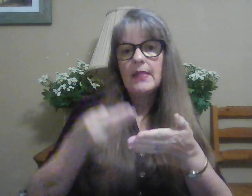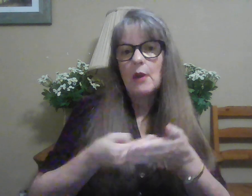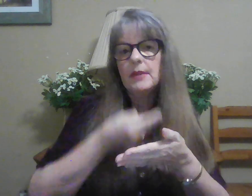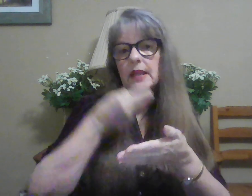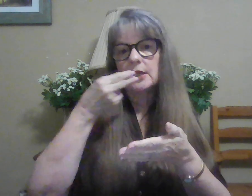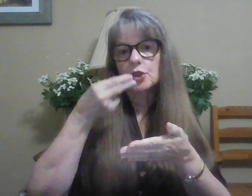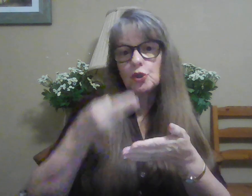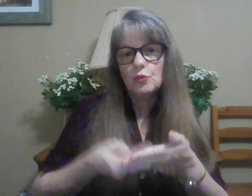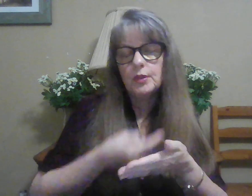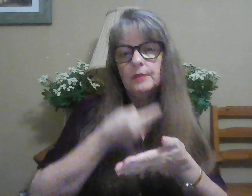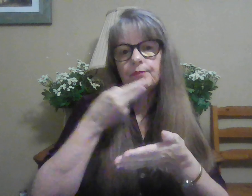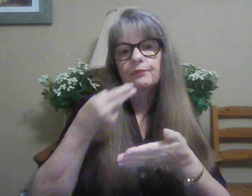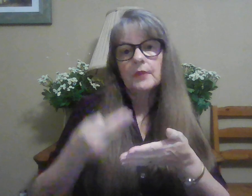that would be like a soup.